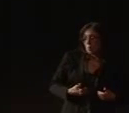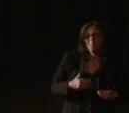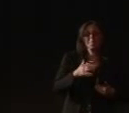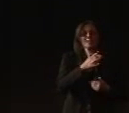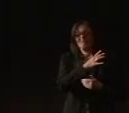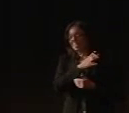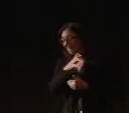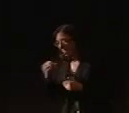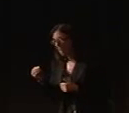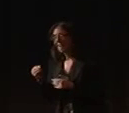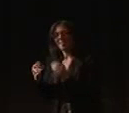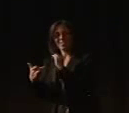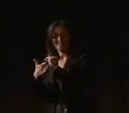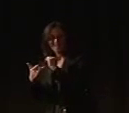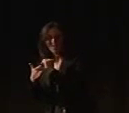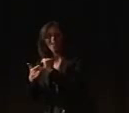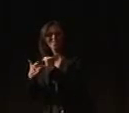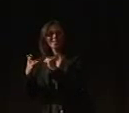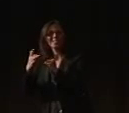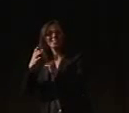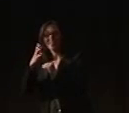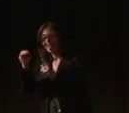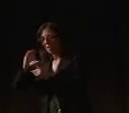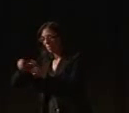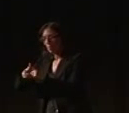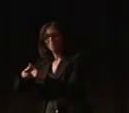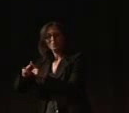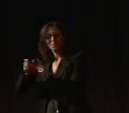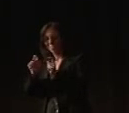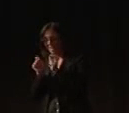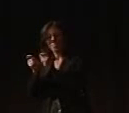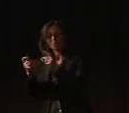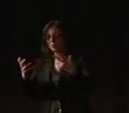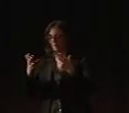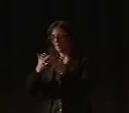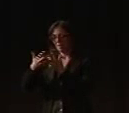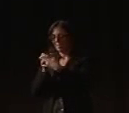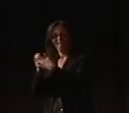and technological evolutions. So we are co-evolving with